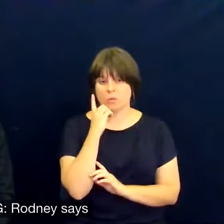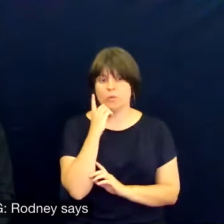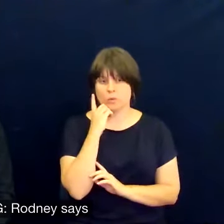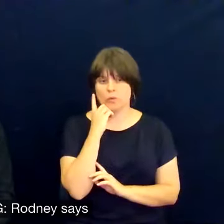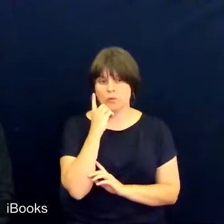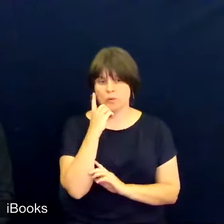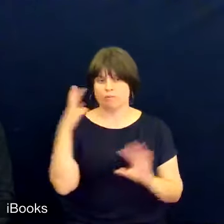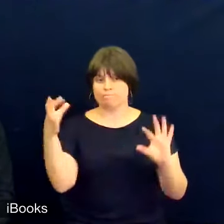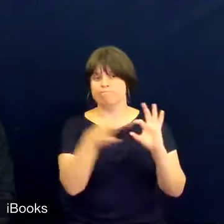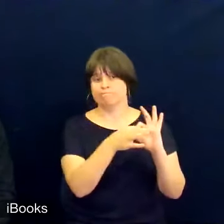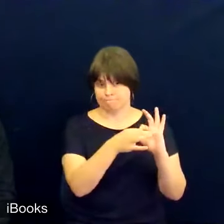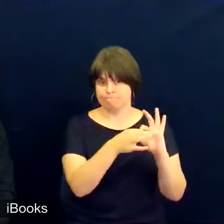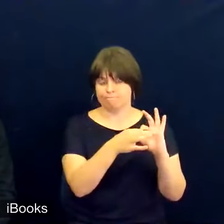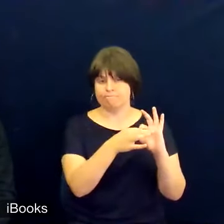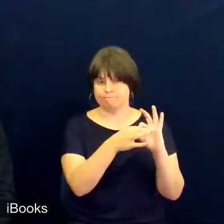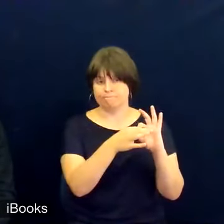Yes, that's correct.